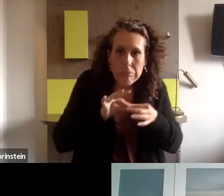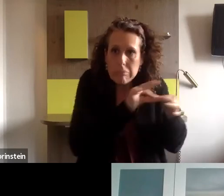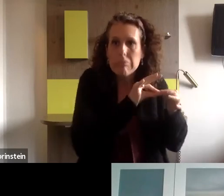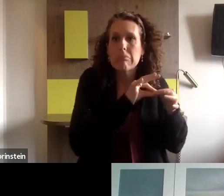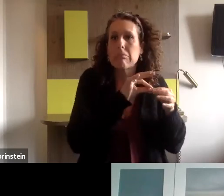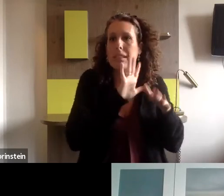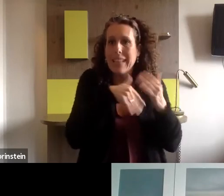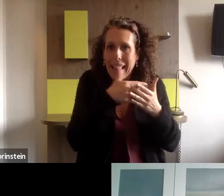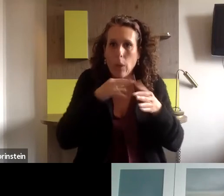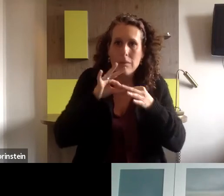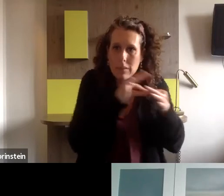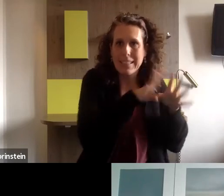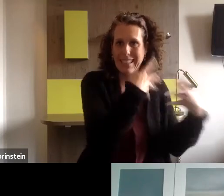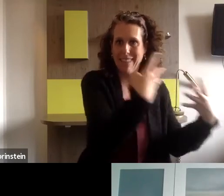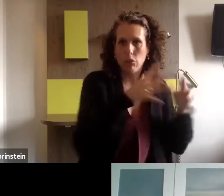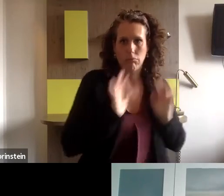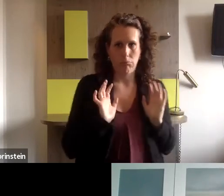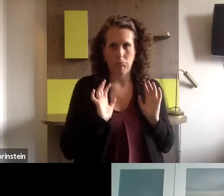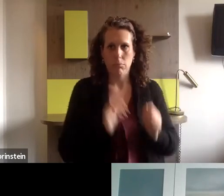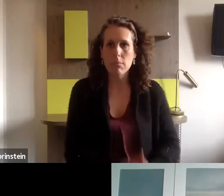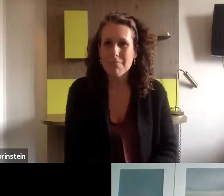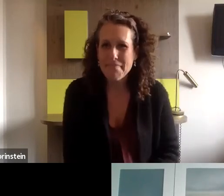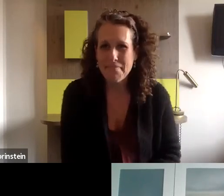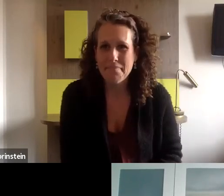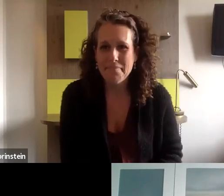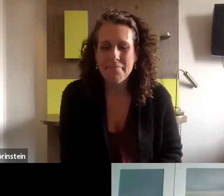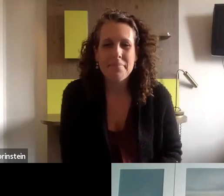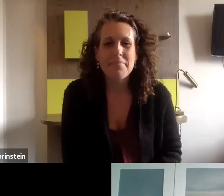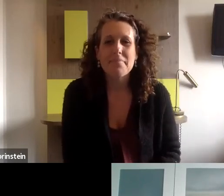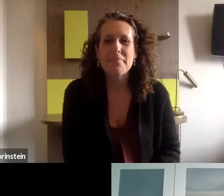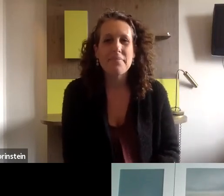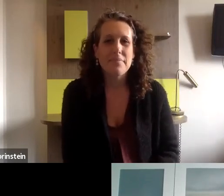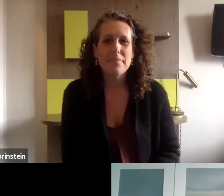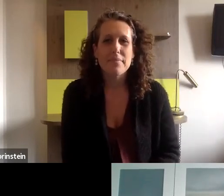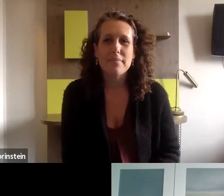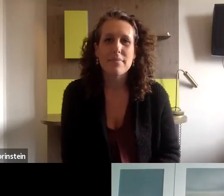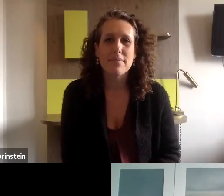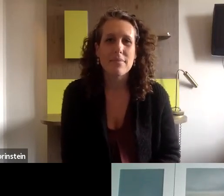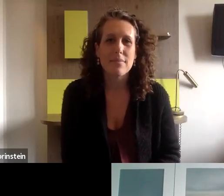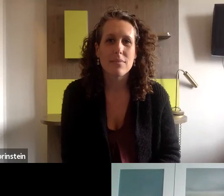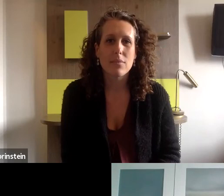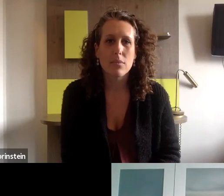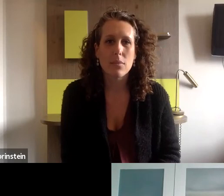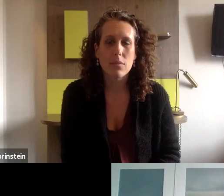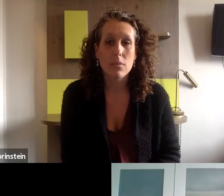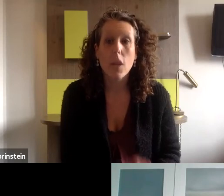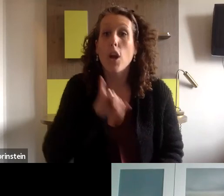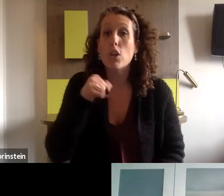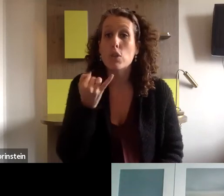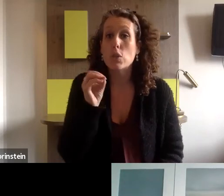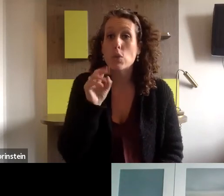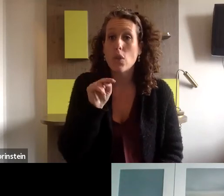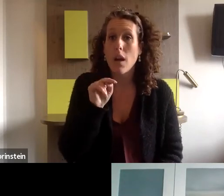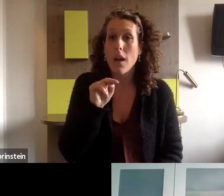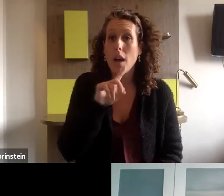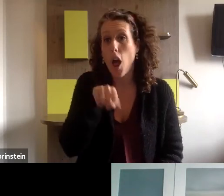CFR, that's for sure. Okay. John has another question. He has